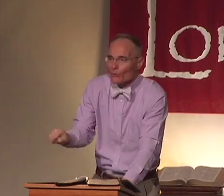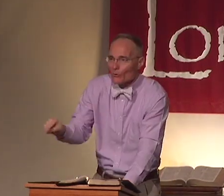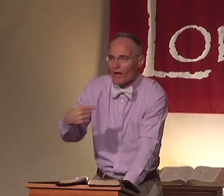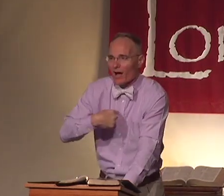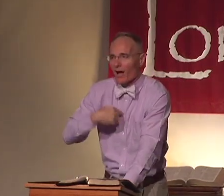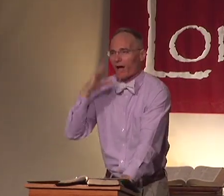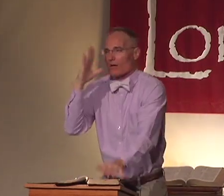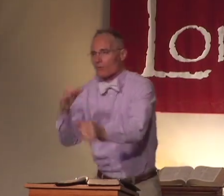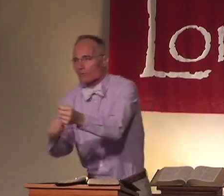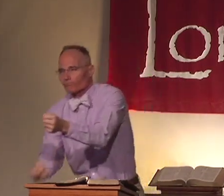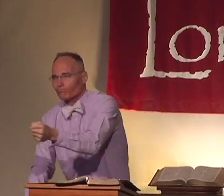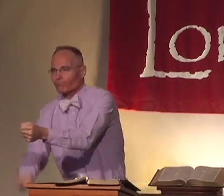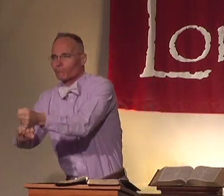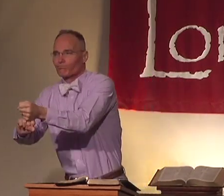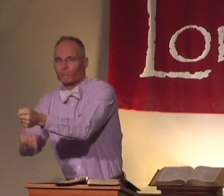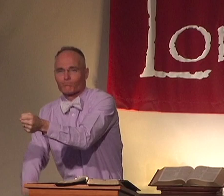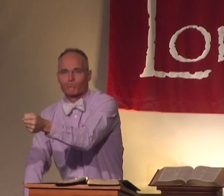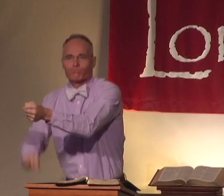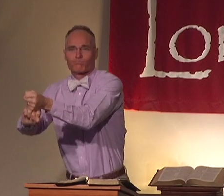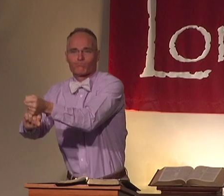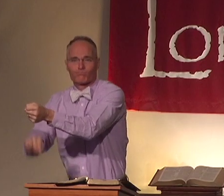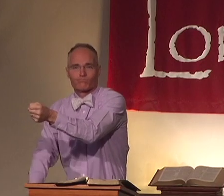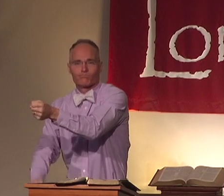you. I will hold you up.